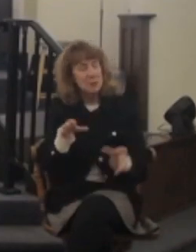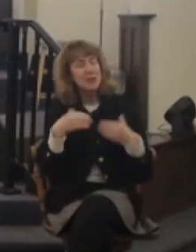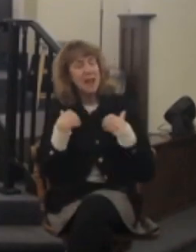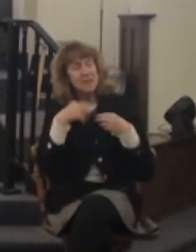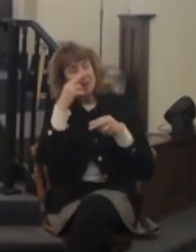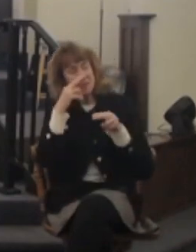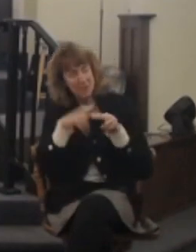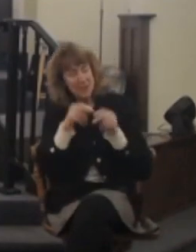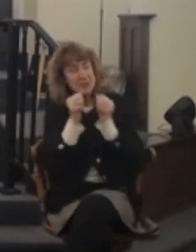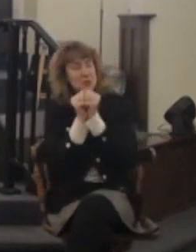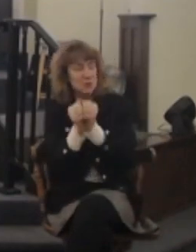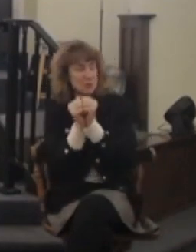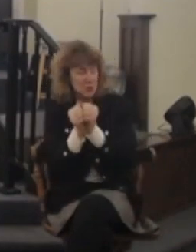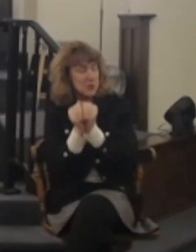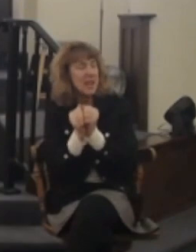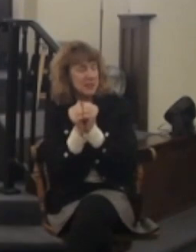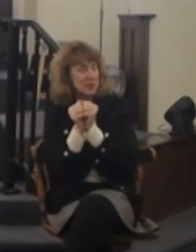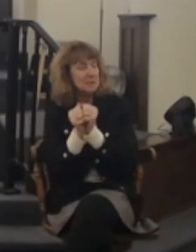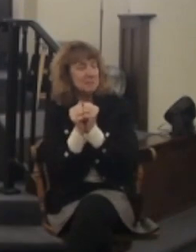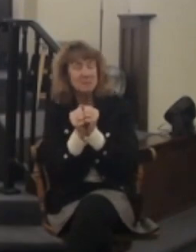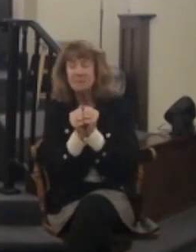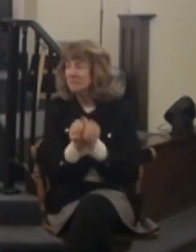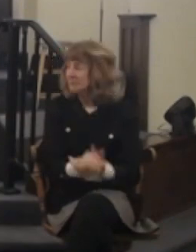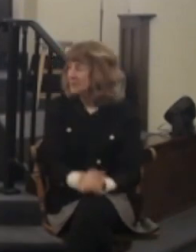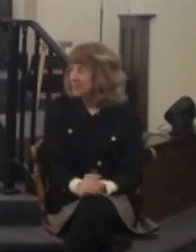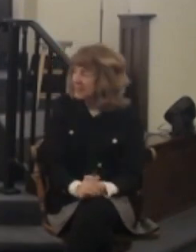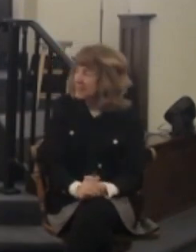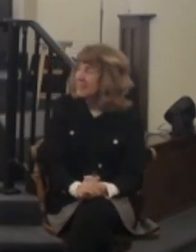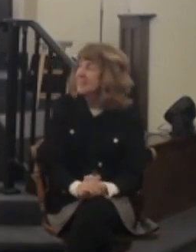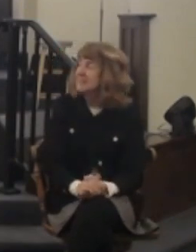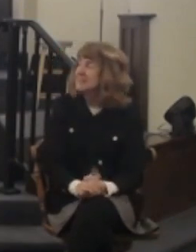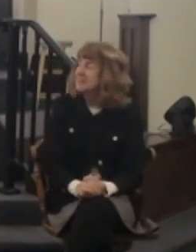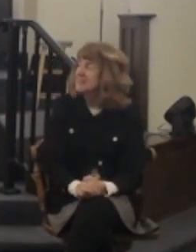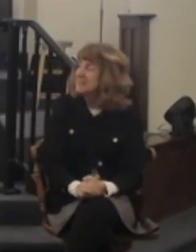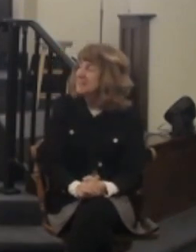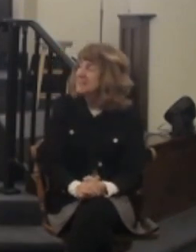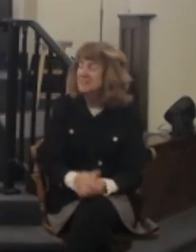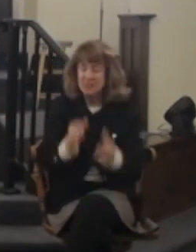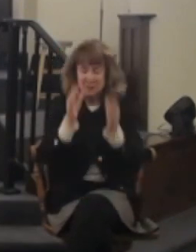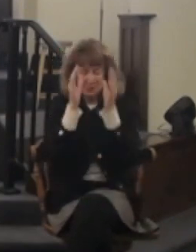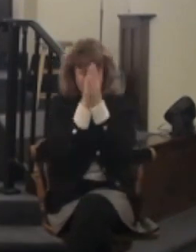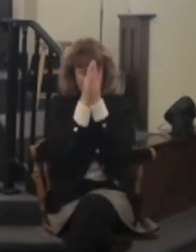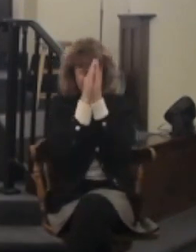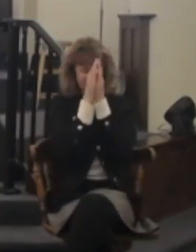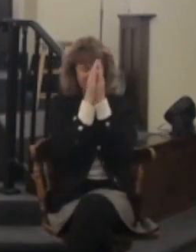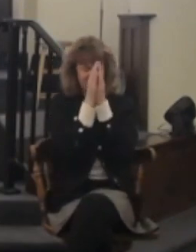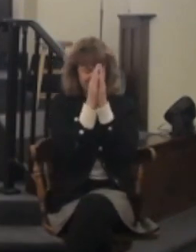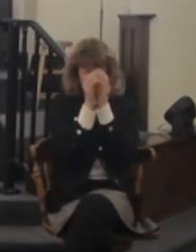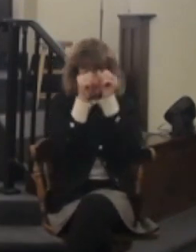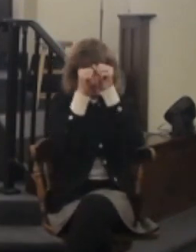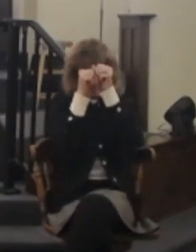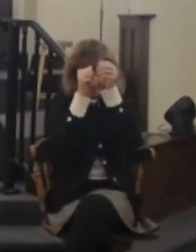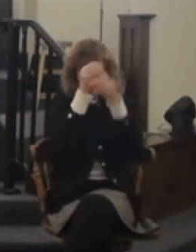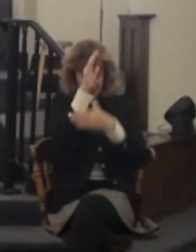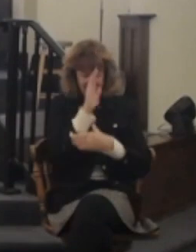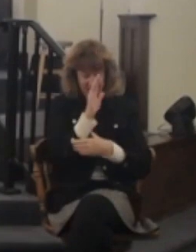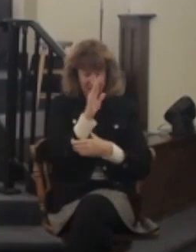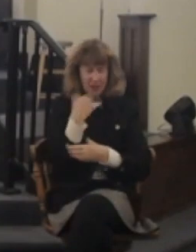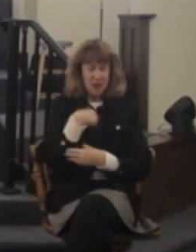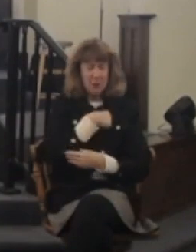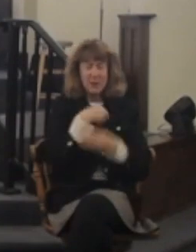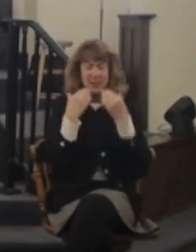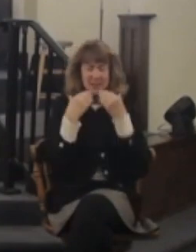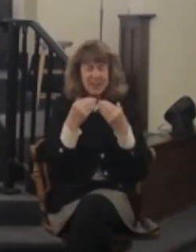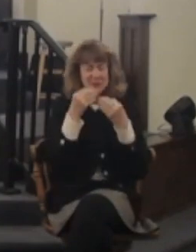getting closer to God and each other. That's all I got. Okay, let's pray. Father God, we just thank you so much